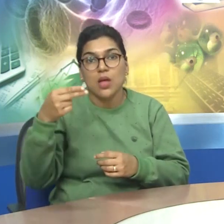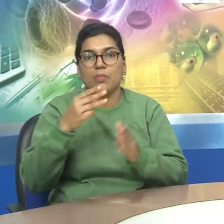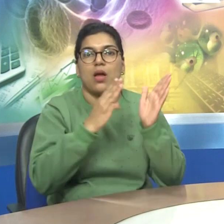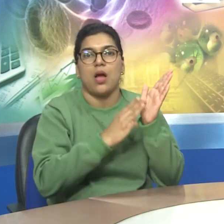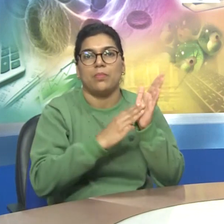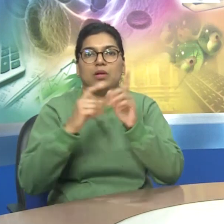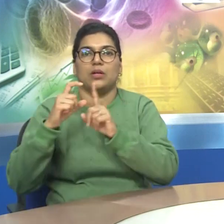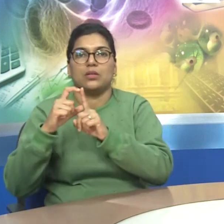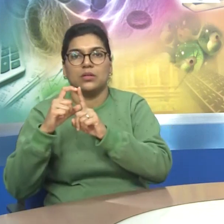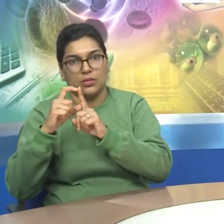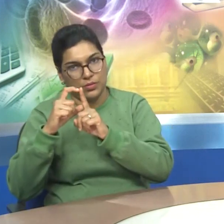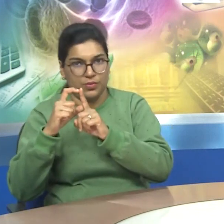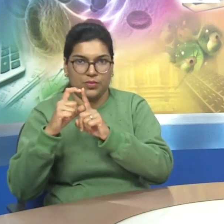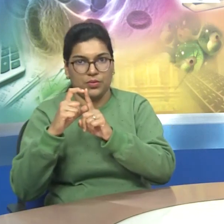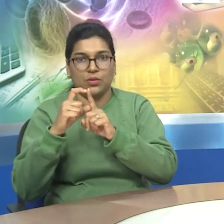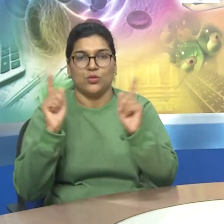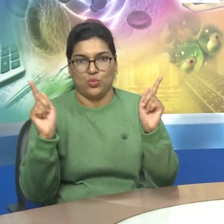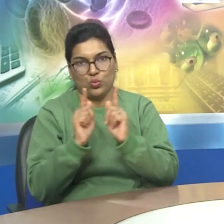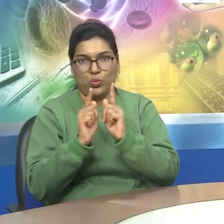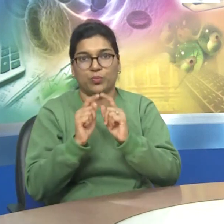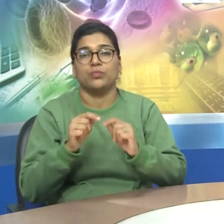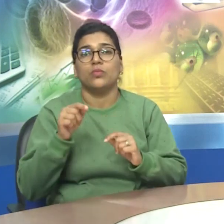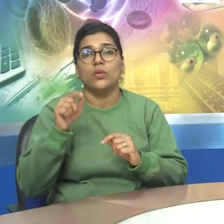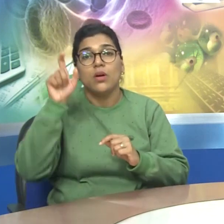of Melville Dewey.